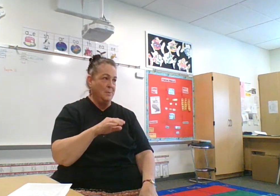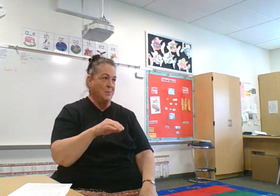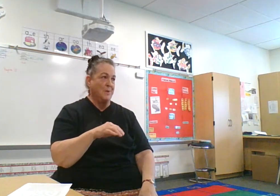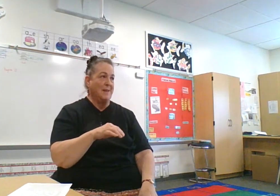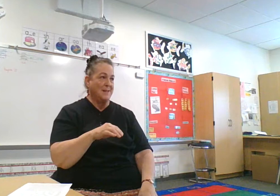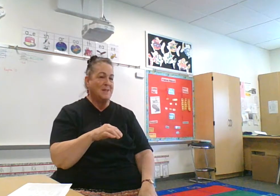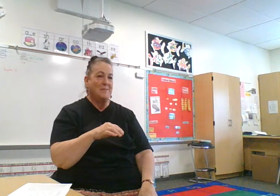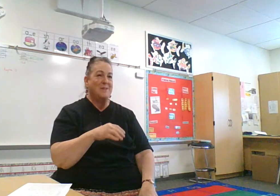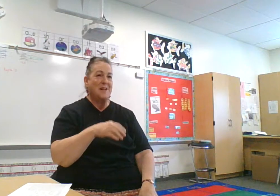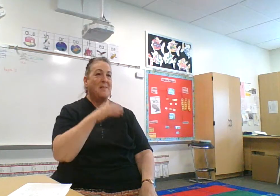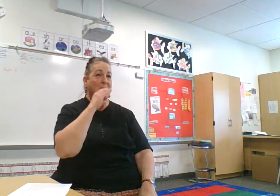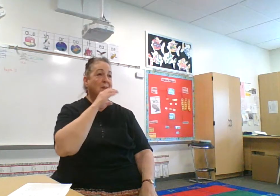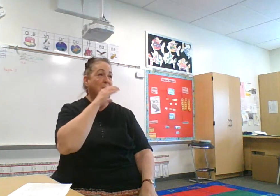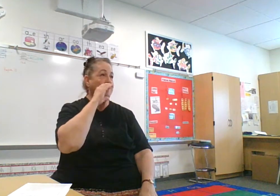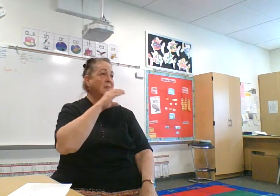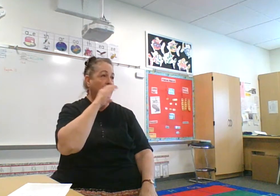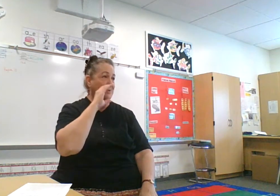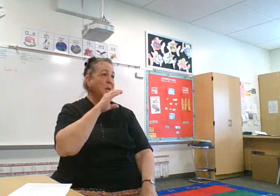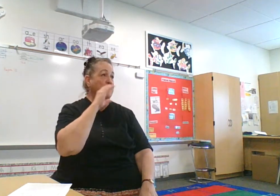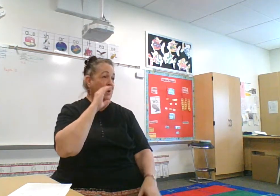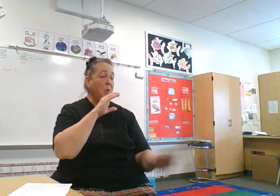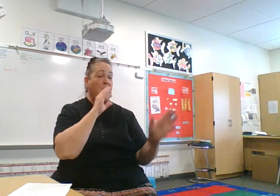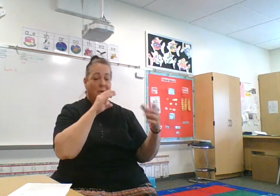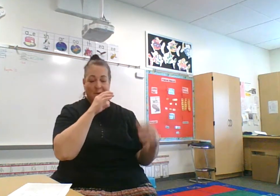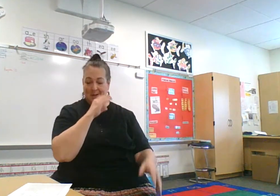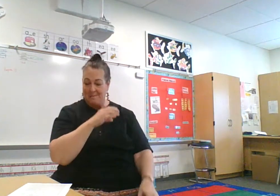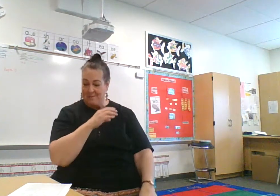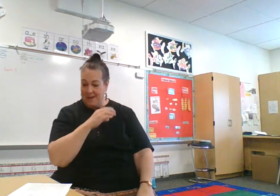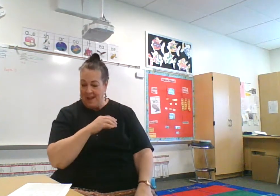drink. That's a different sign. But this is just like a drink of milk or water or something.